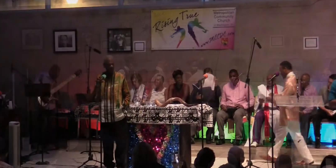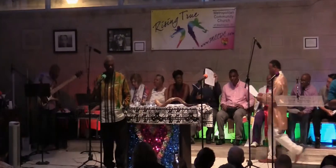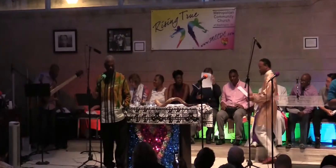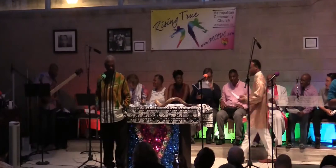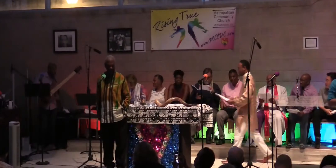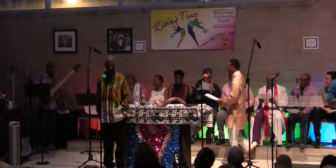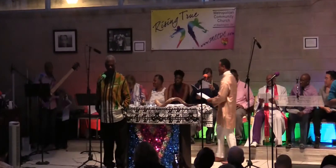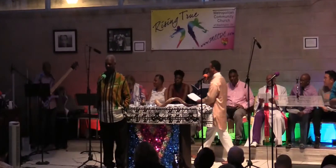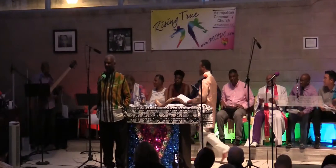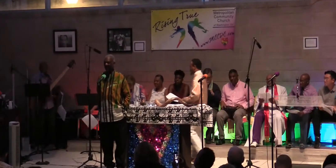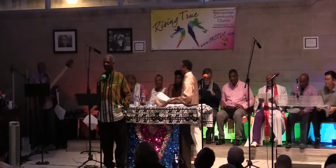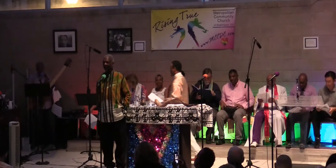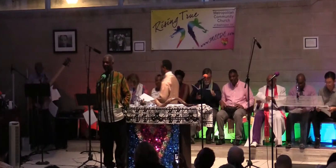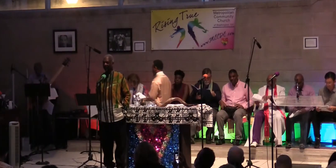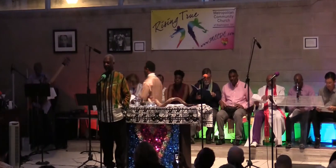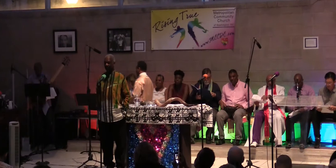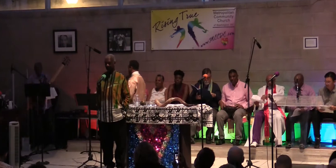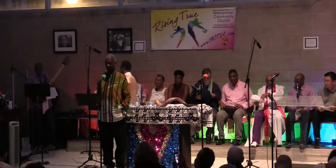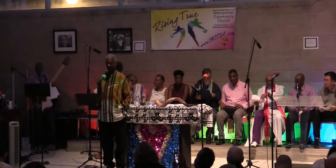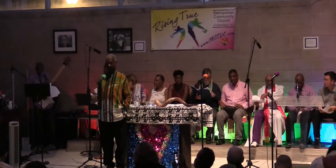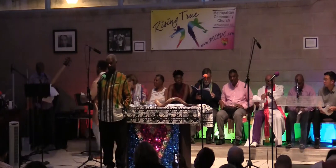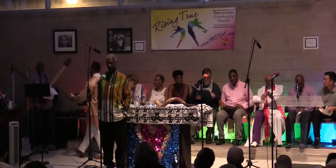Where would I be?